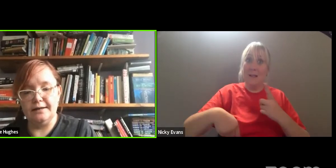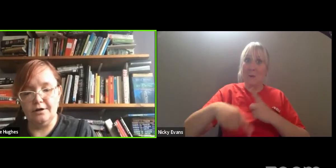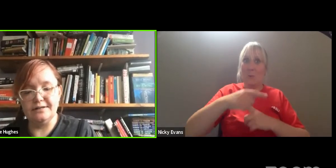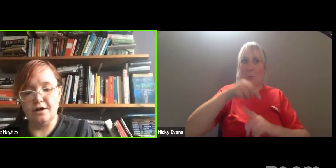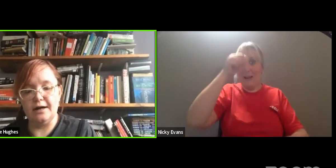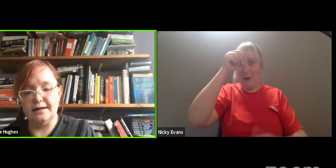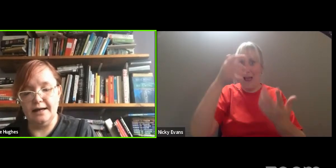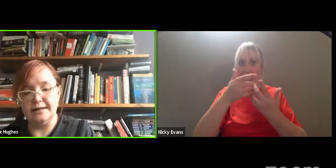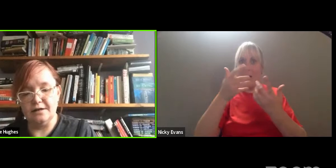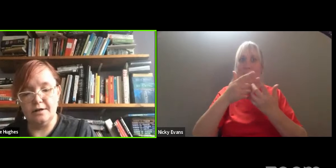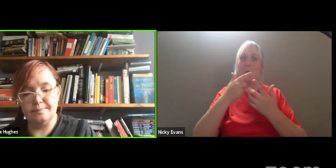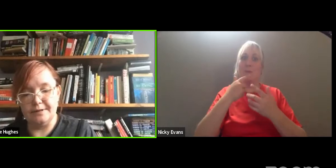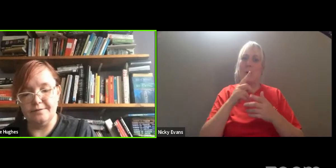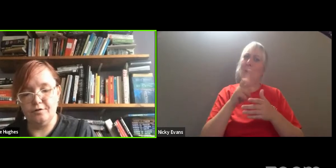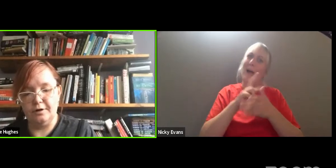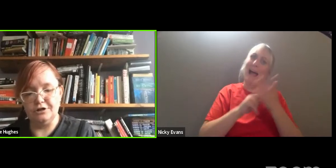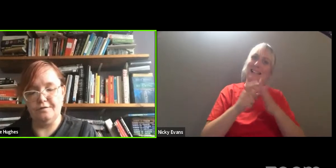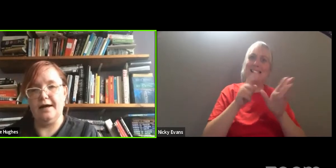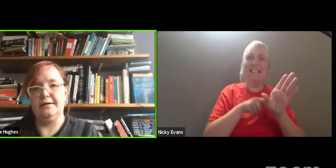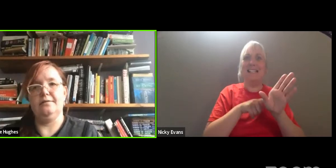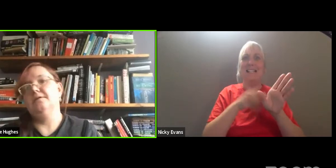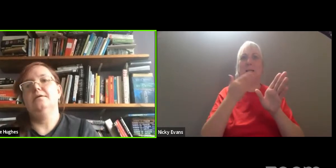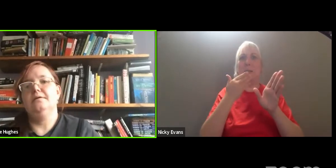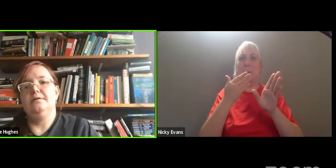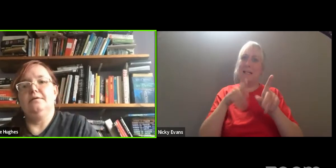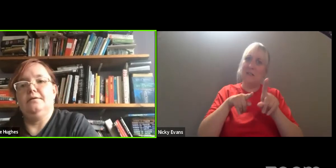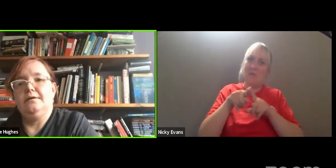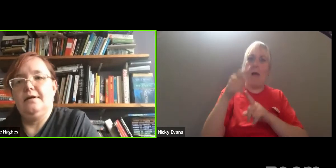can do it, and honest to God, Andy, it's not as difficult as you find.